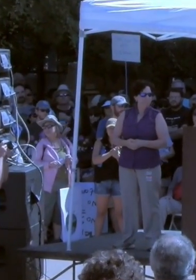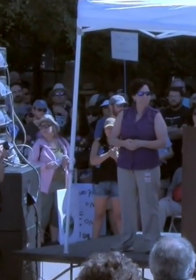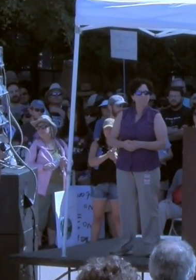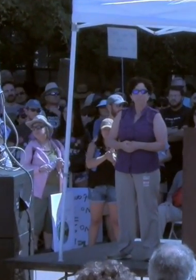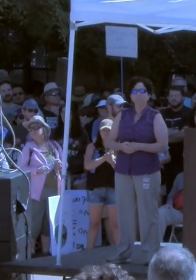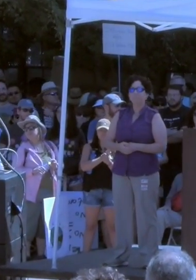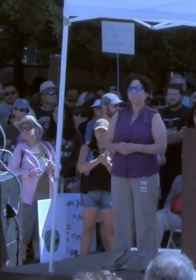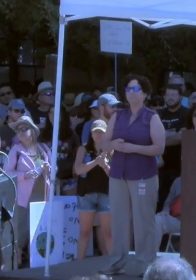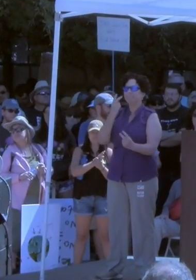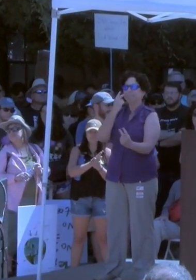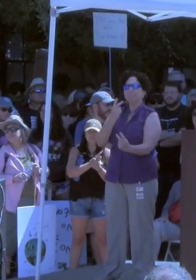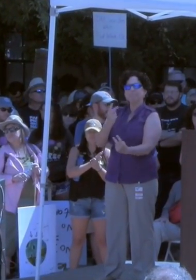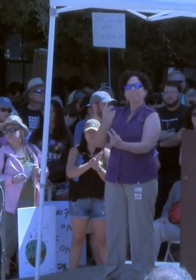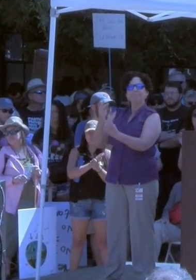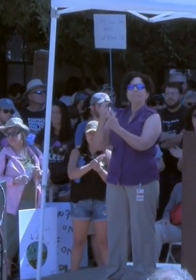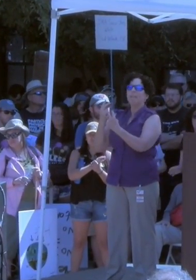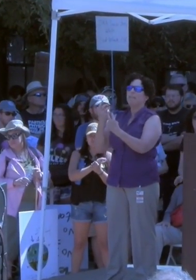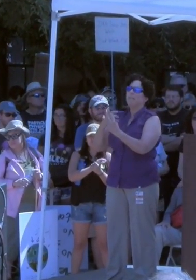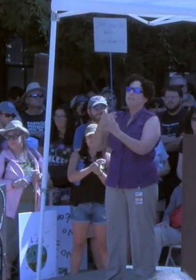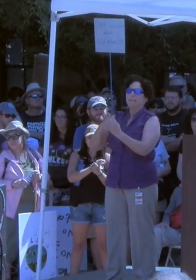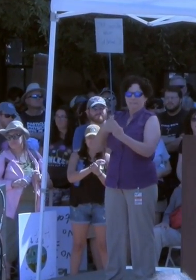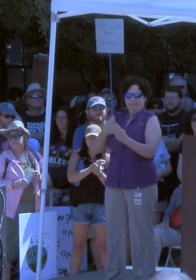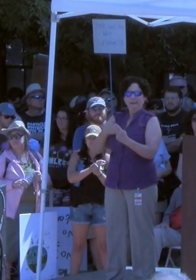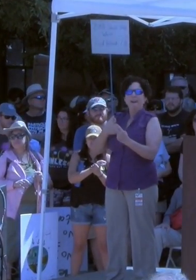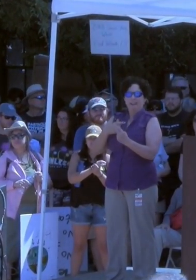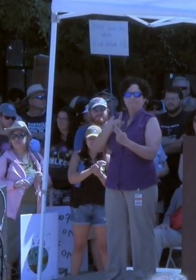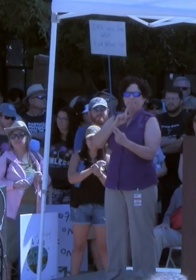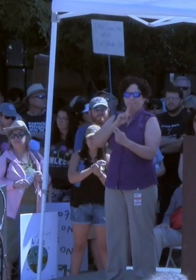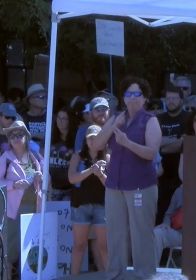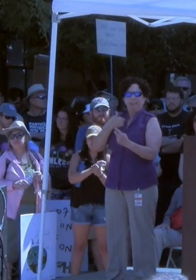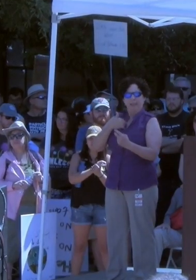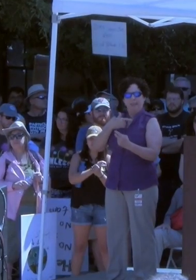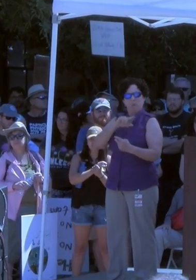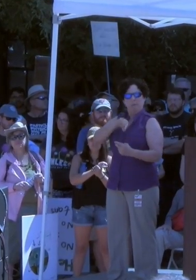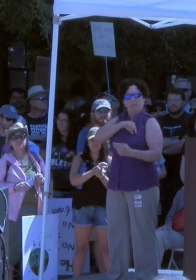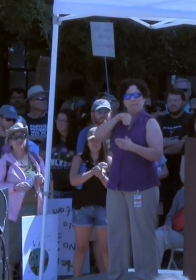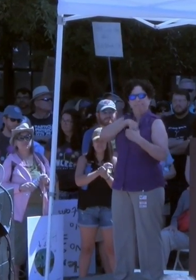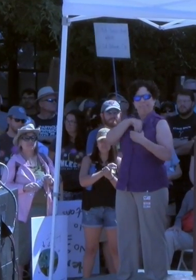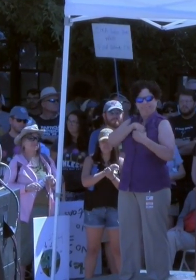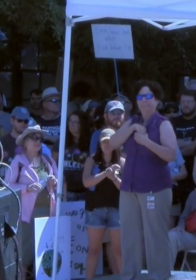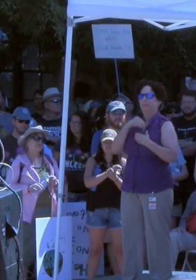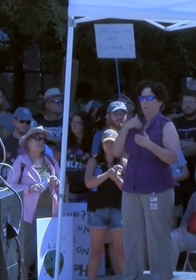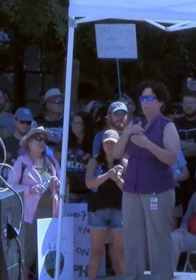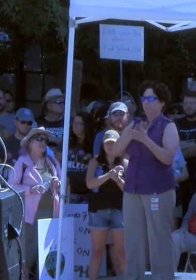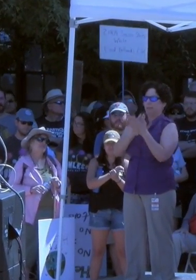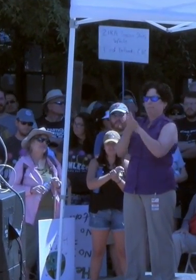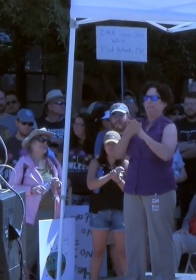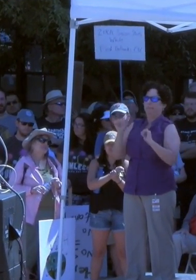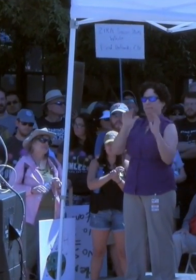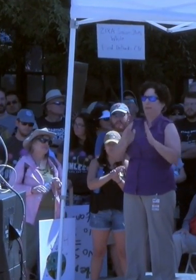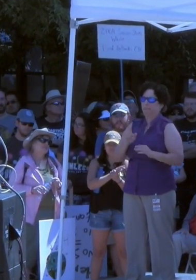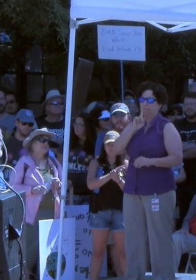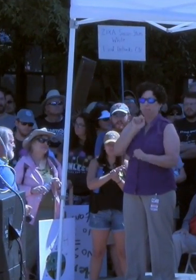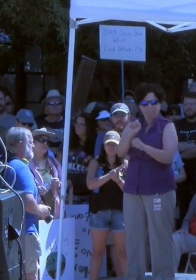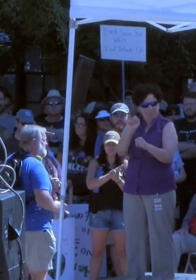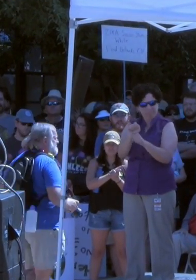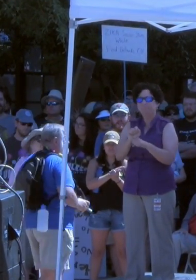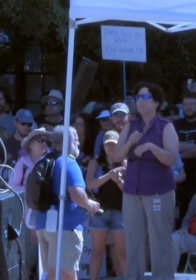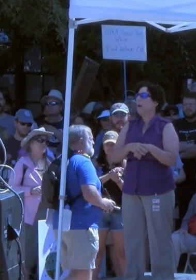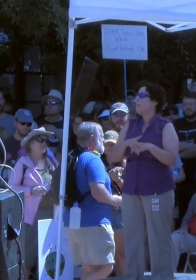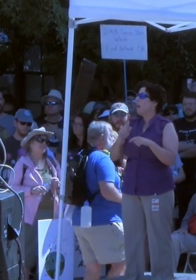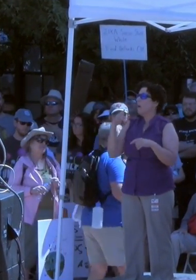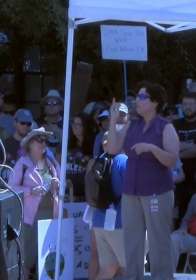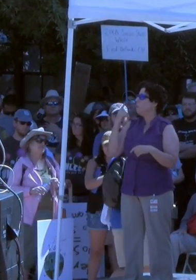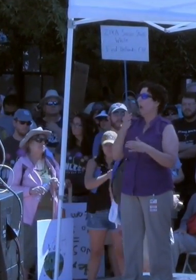When I look back, I find that I always did have the makings of a scientist. And truth is, most people do. If you've ever asked a question about